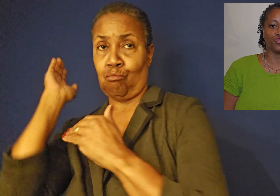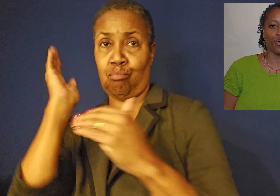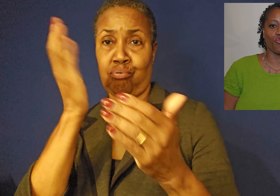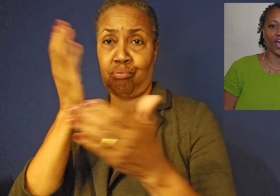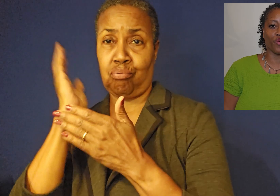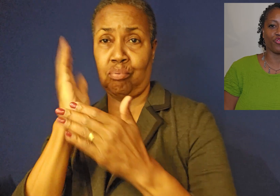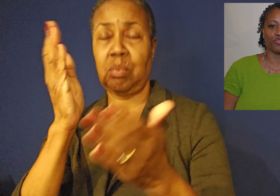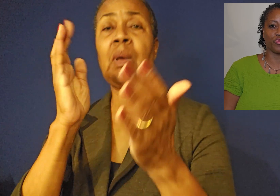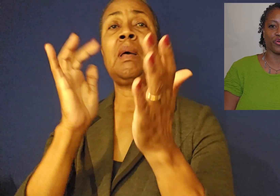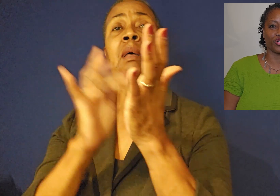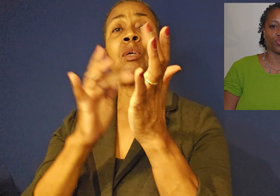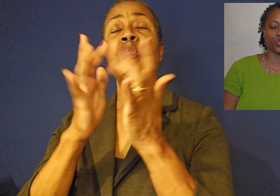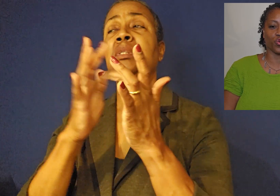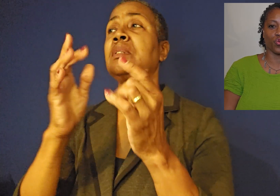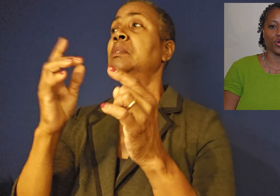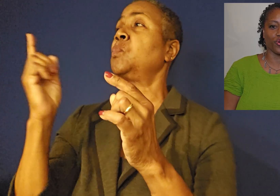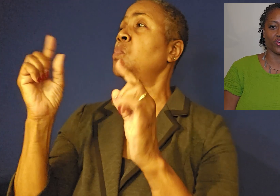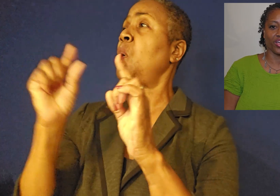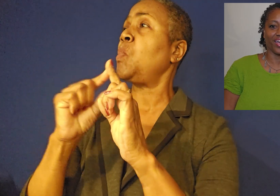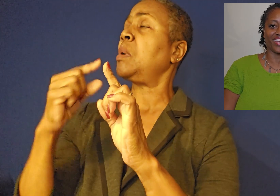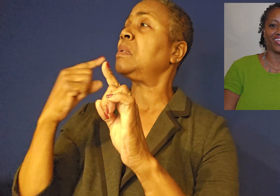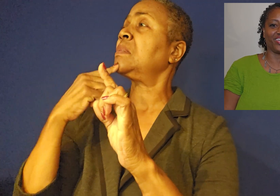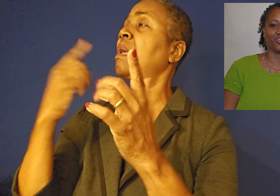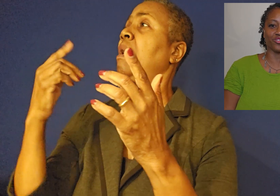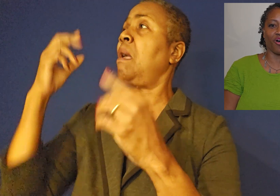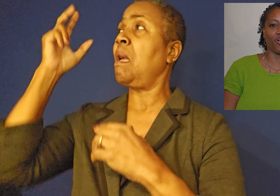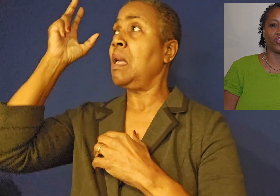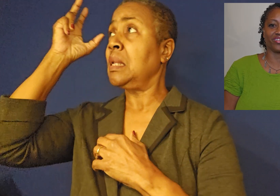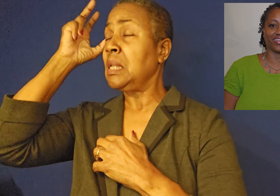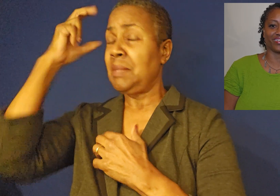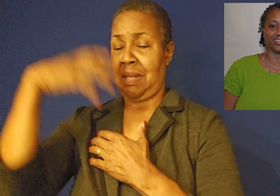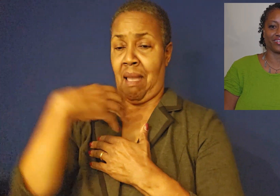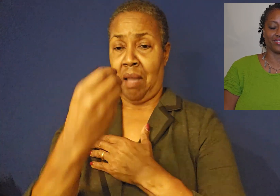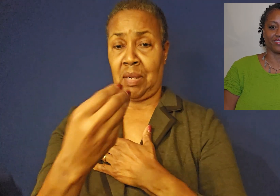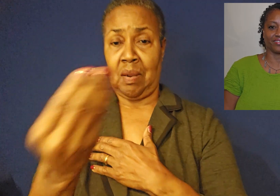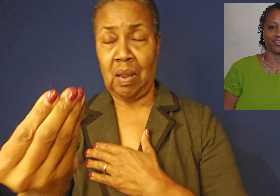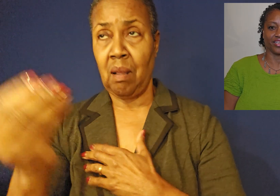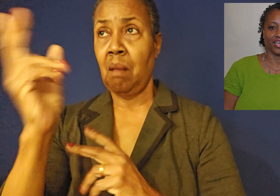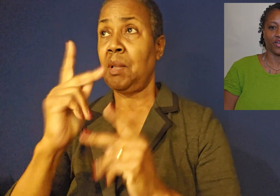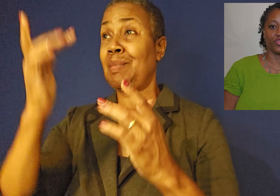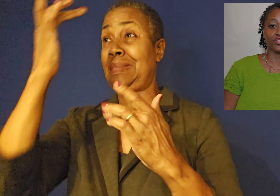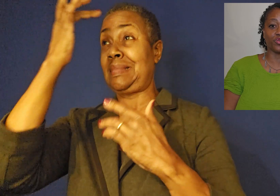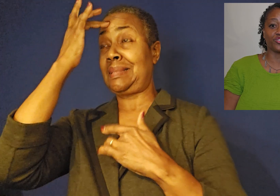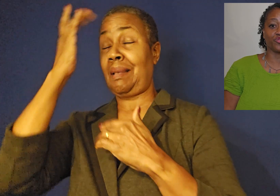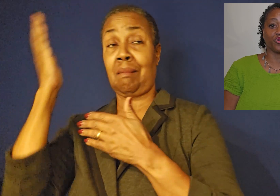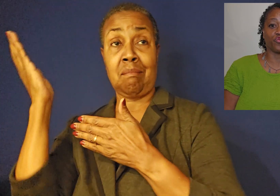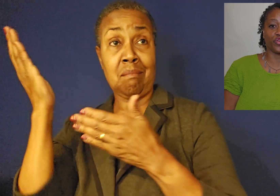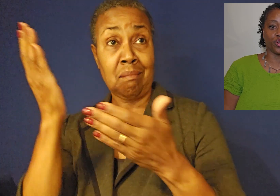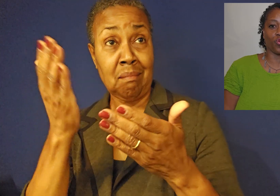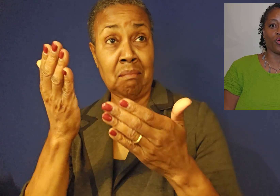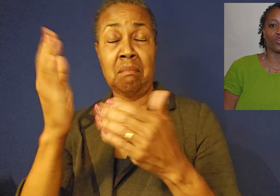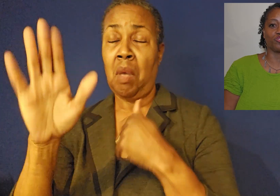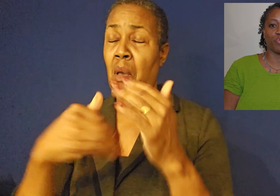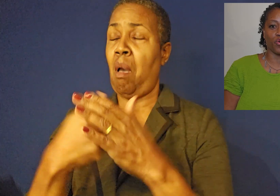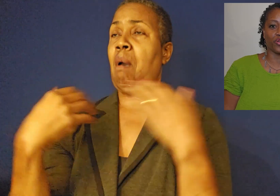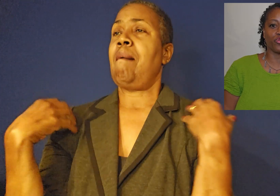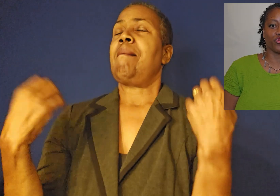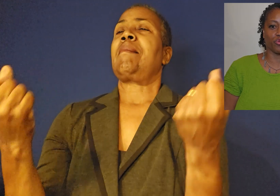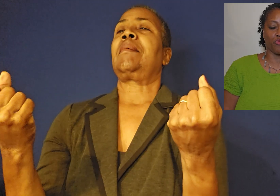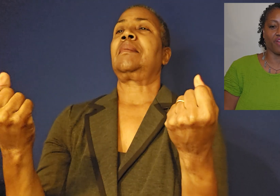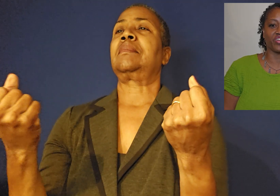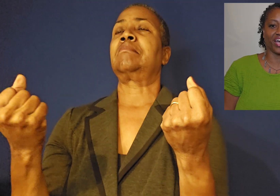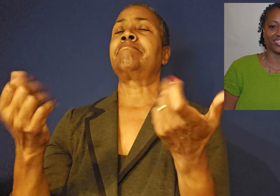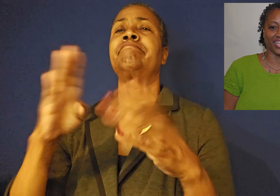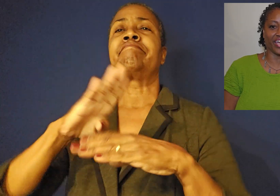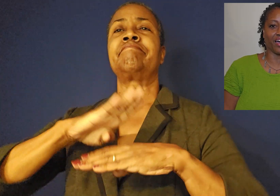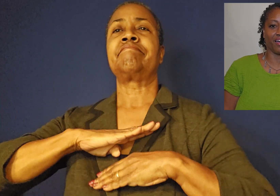and he drove out the spirits with a word and healed all the sick. This was to fulfill what was spoken through